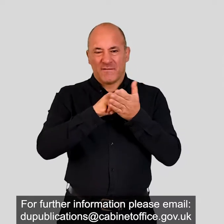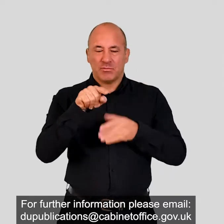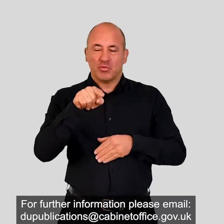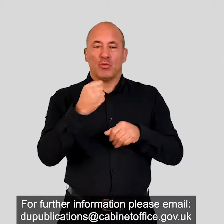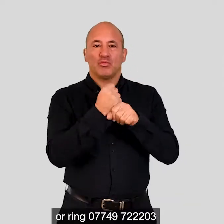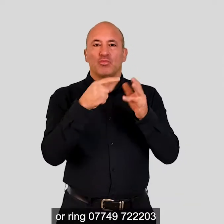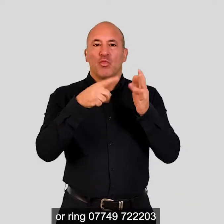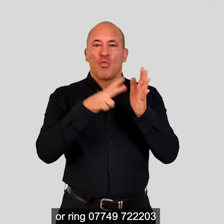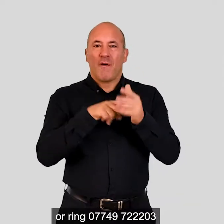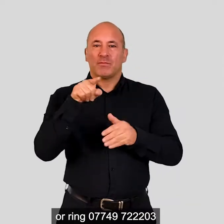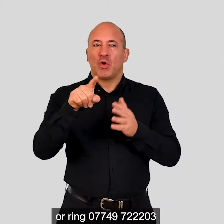duplications@cabinetoffice.gov.uk or ring